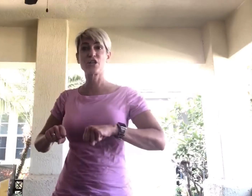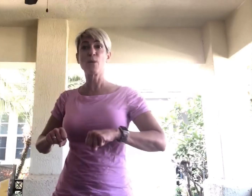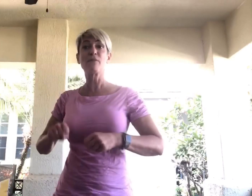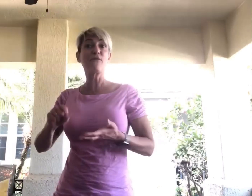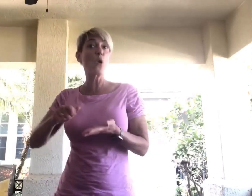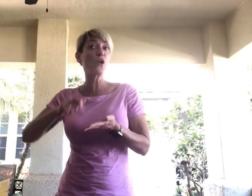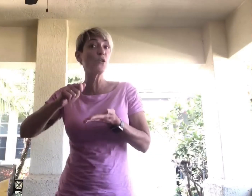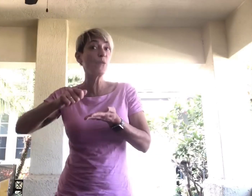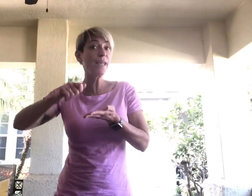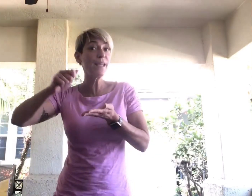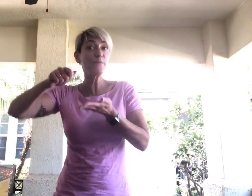Before you eat,